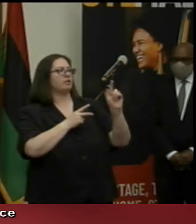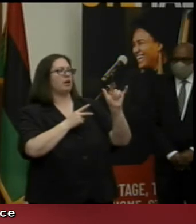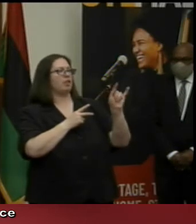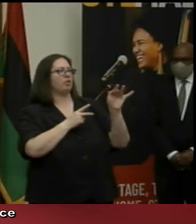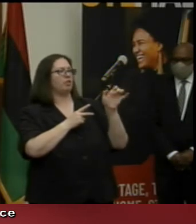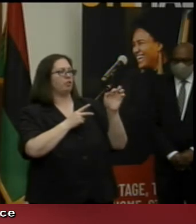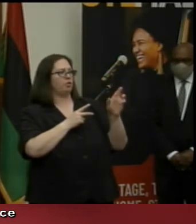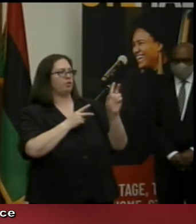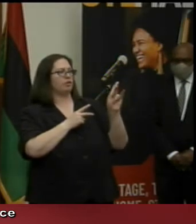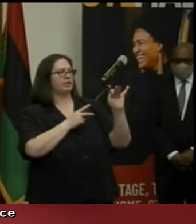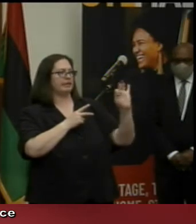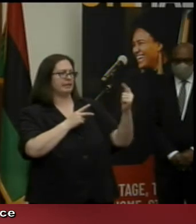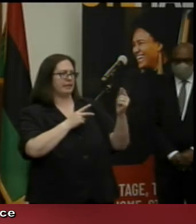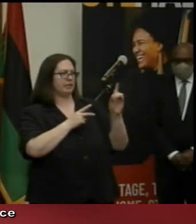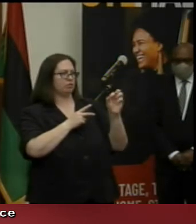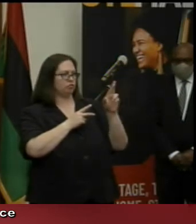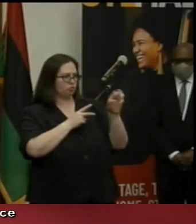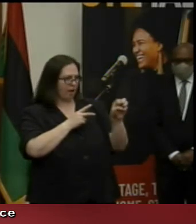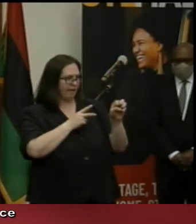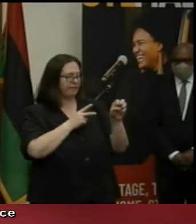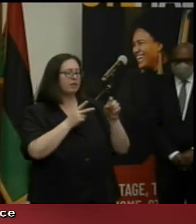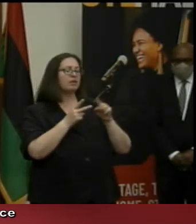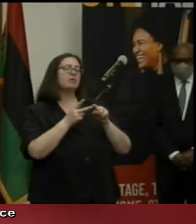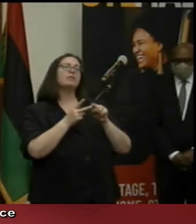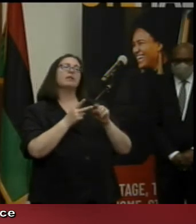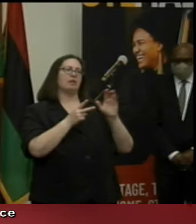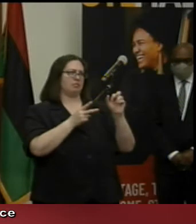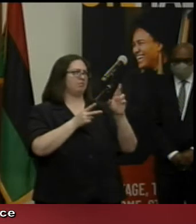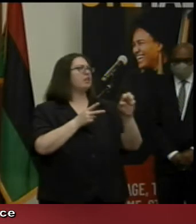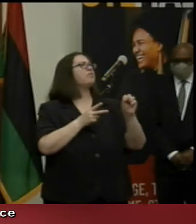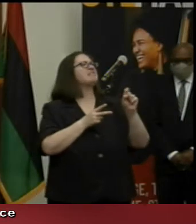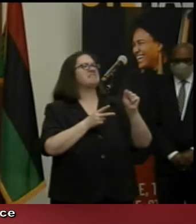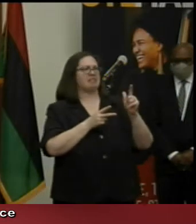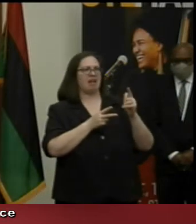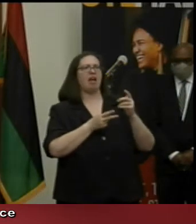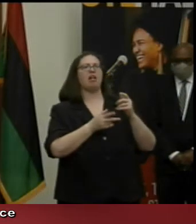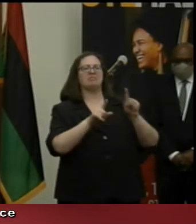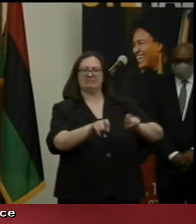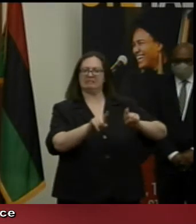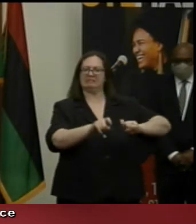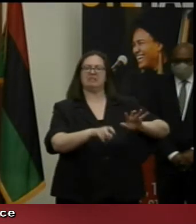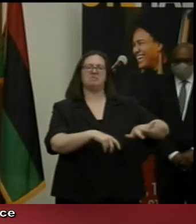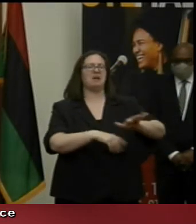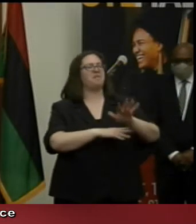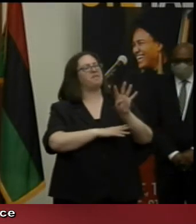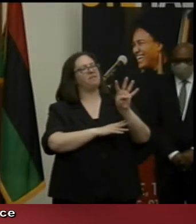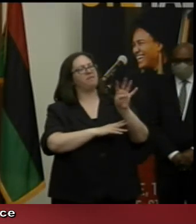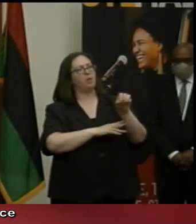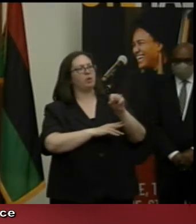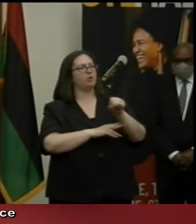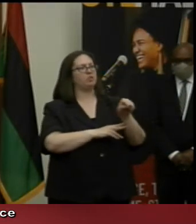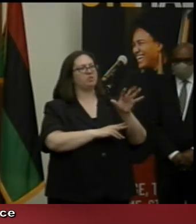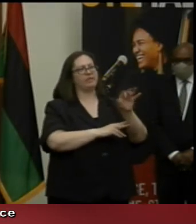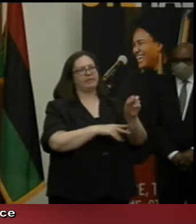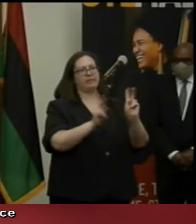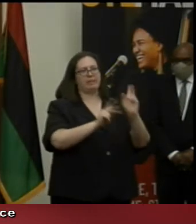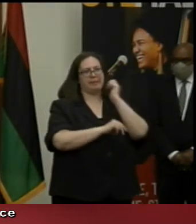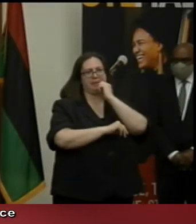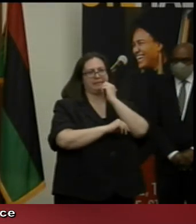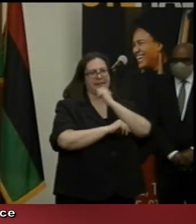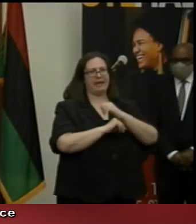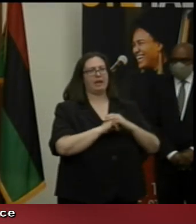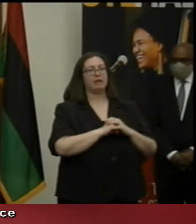Like Affinia Healthcare, Care STL Health has also been serving roughly 40 to 50 patients per day. Again, speaking to the need